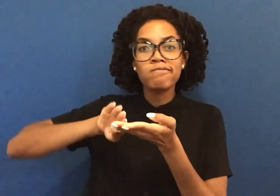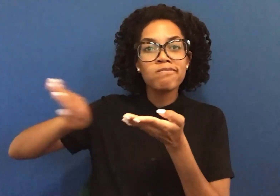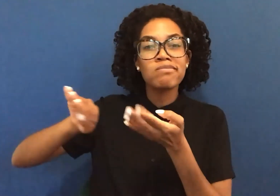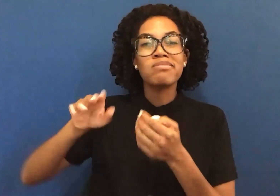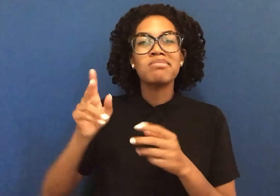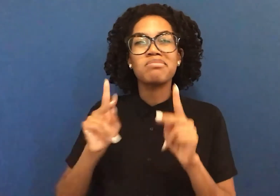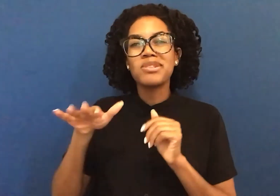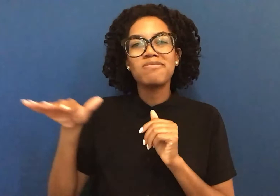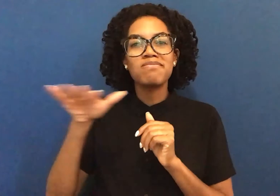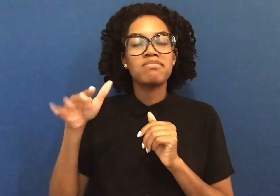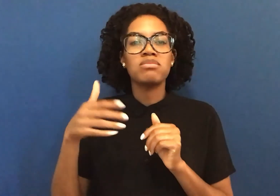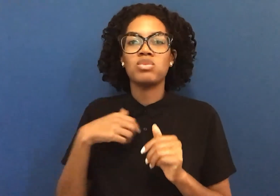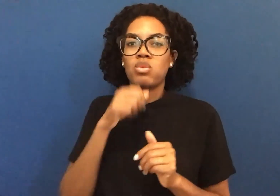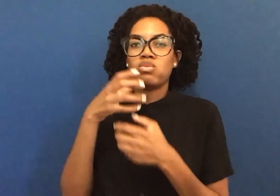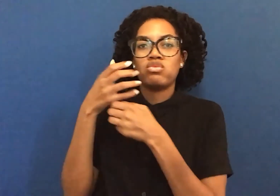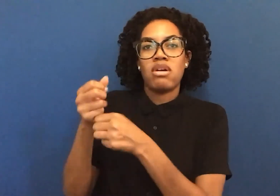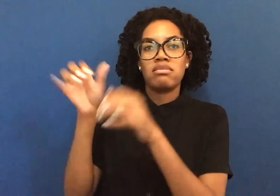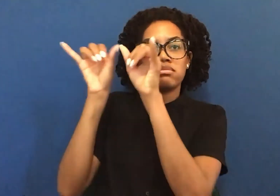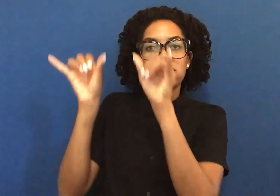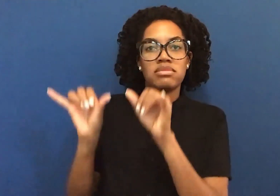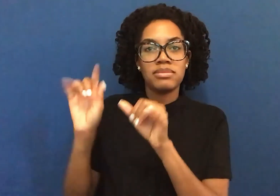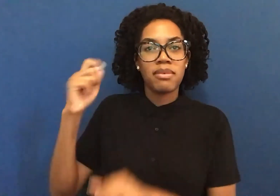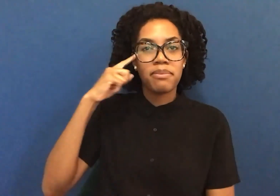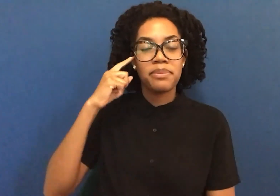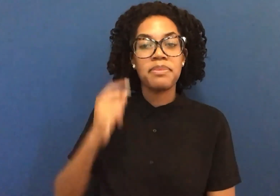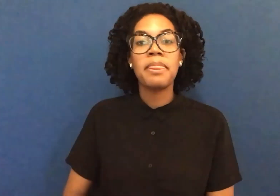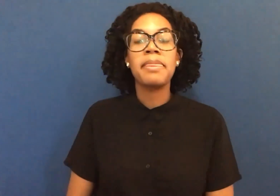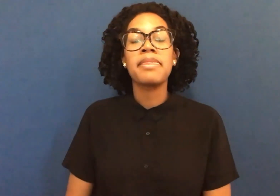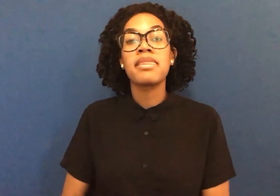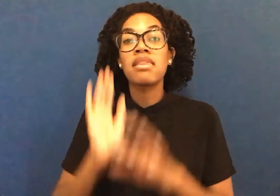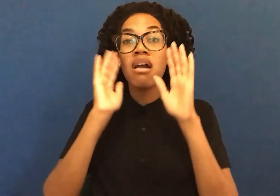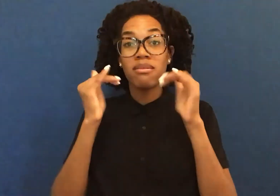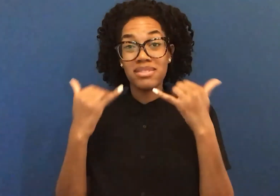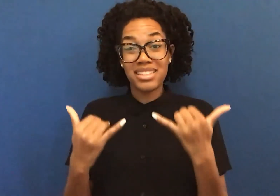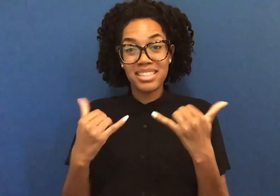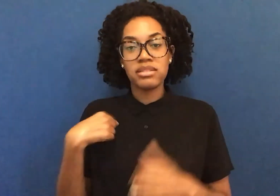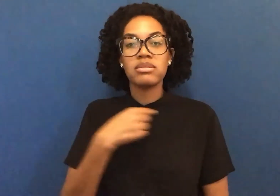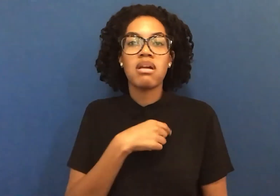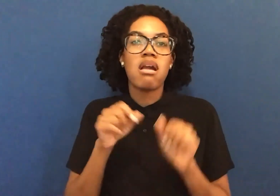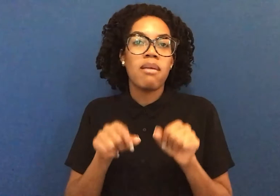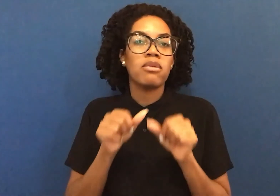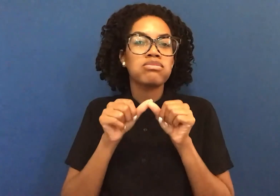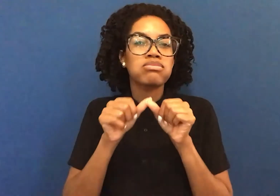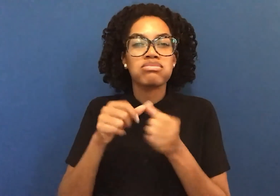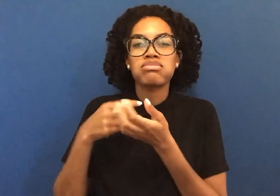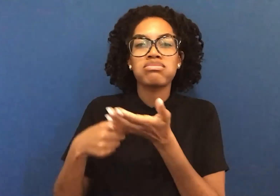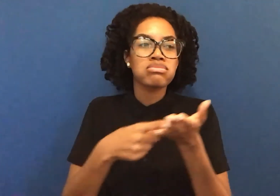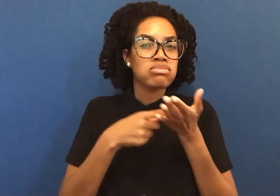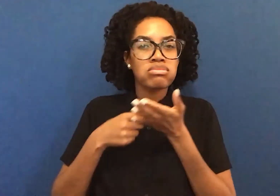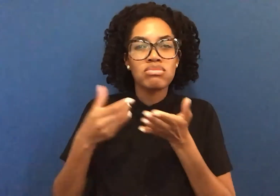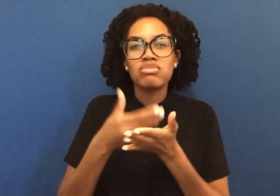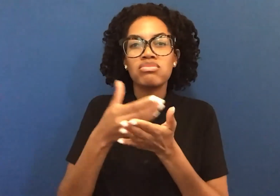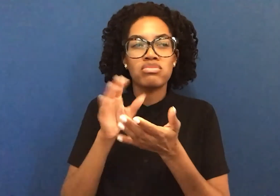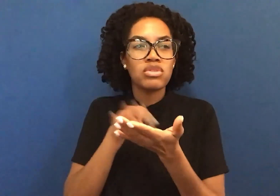the establishment. Hopefully today, we will be able to keep the conversation fresh and relevant as our